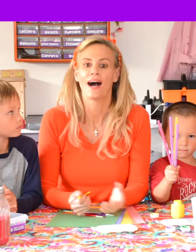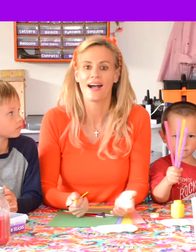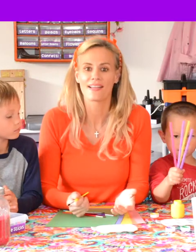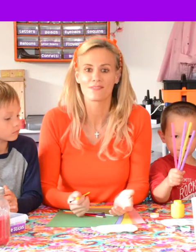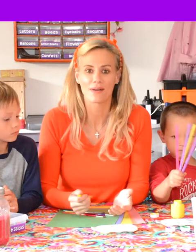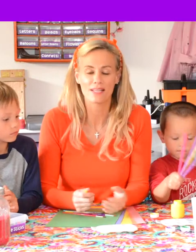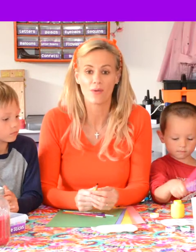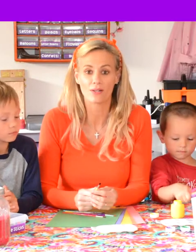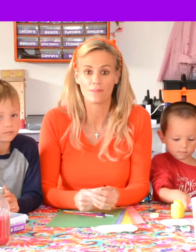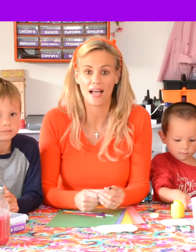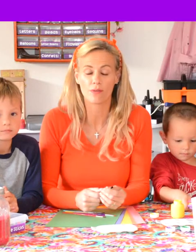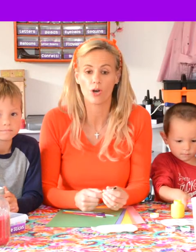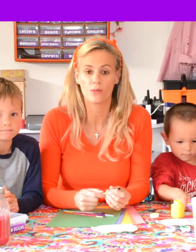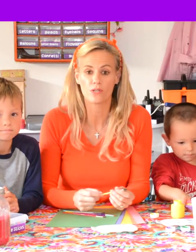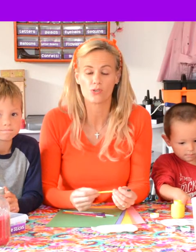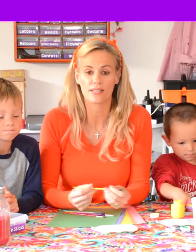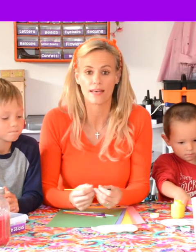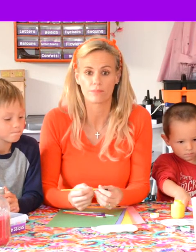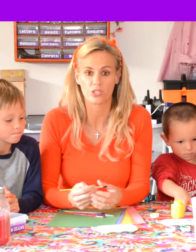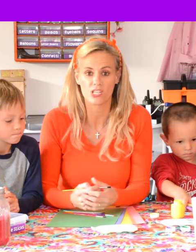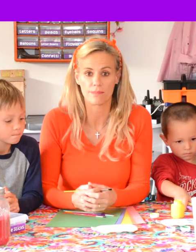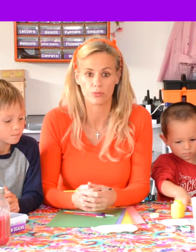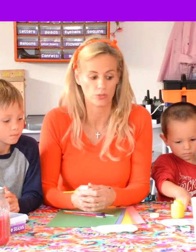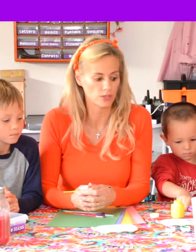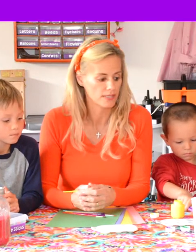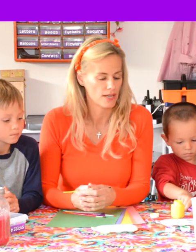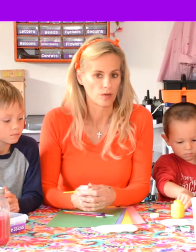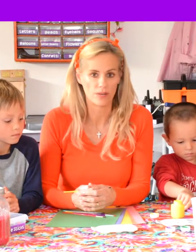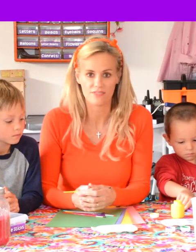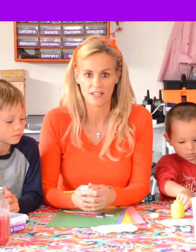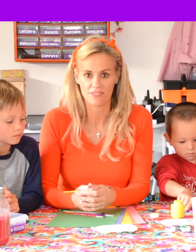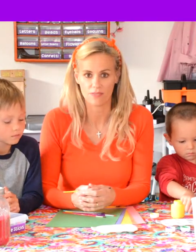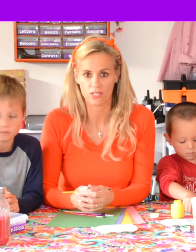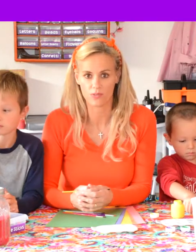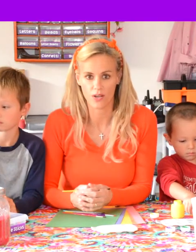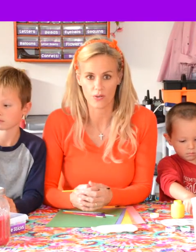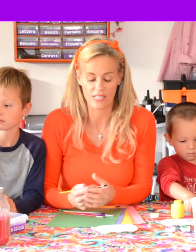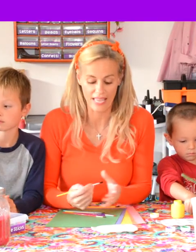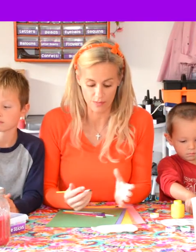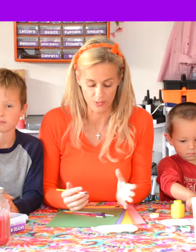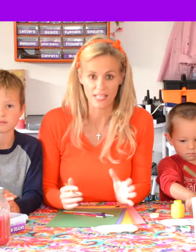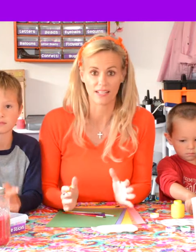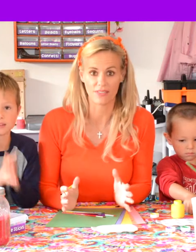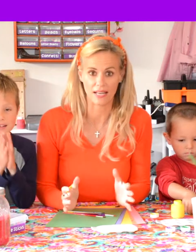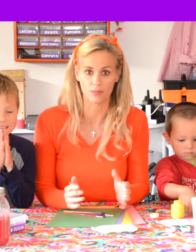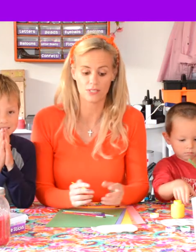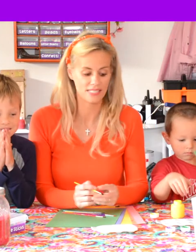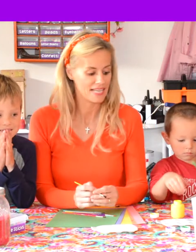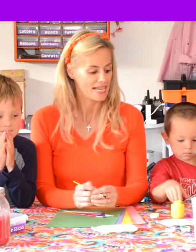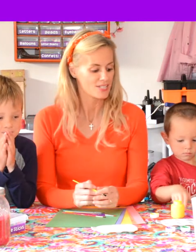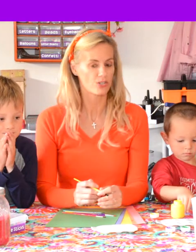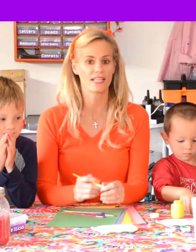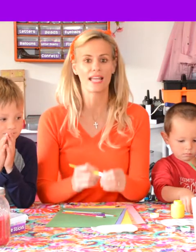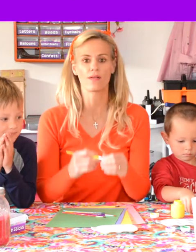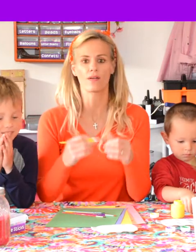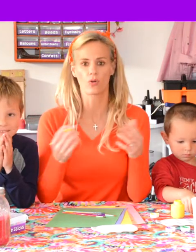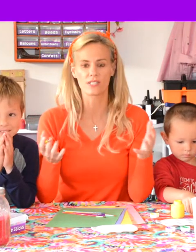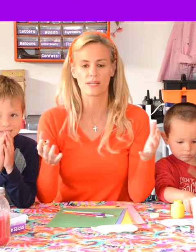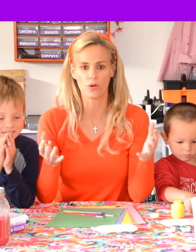Hi, everybody. Welcome back. We hope you enjoyed that book, Shampoodle. One of my favorites with all those animals. I love animals. So today, of course, they were all